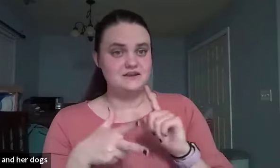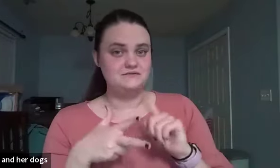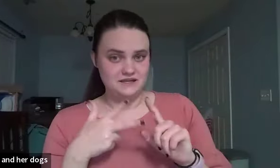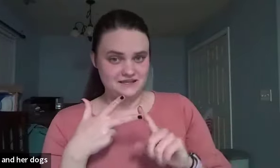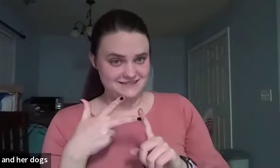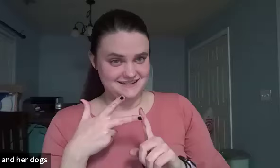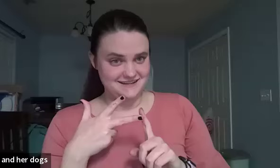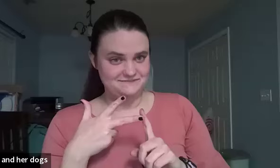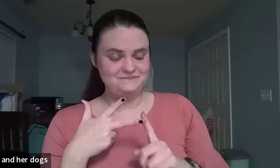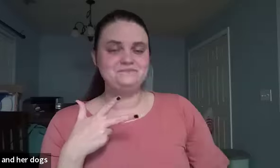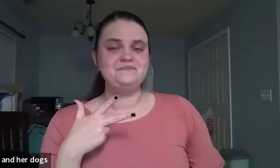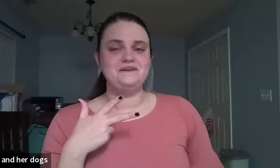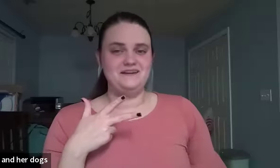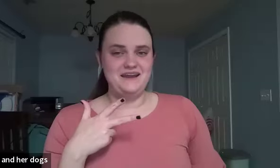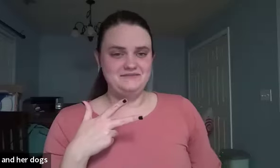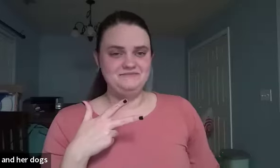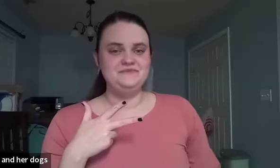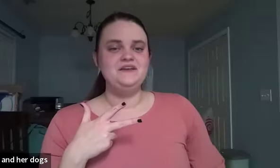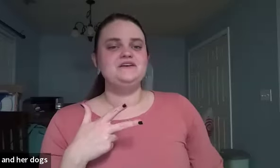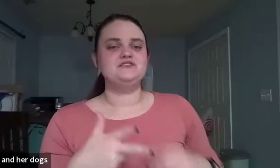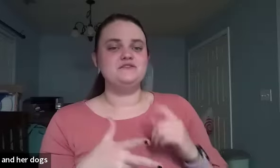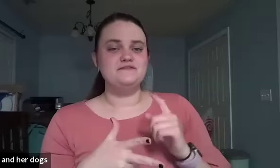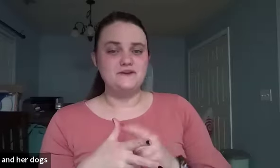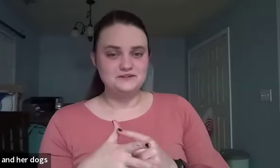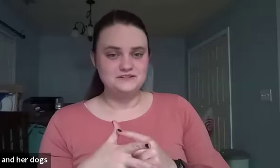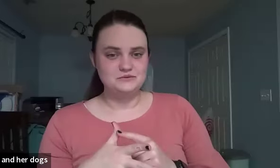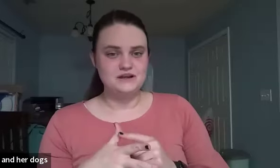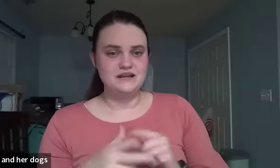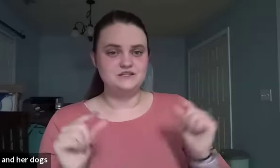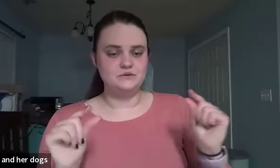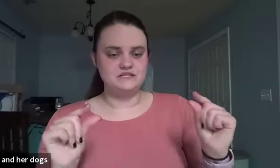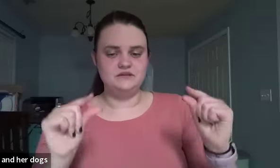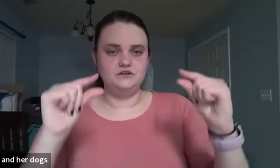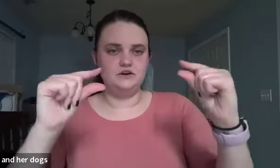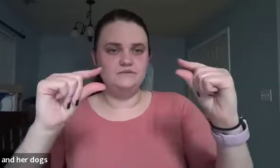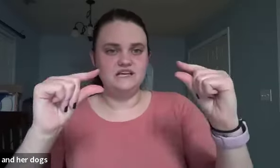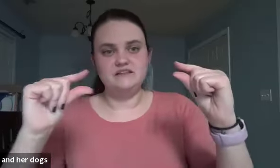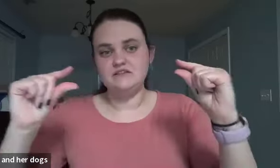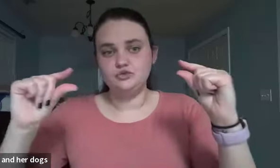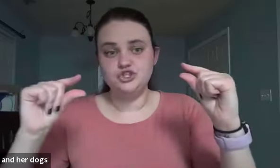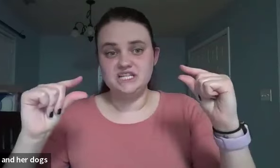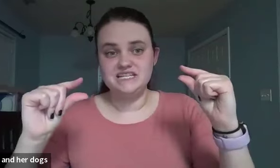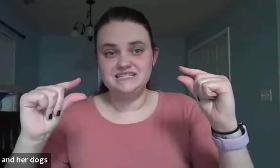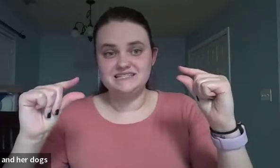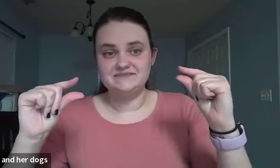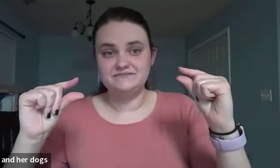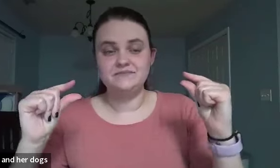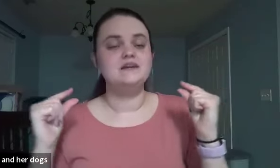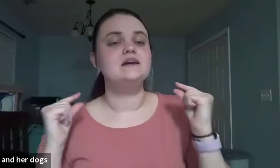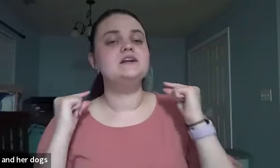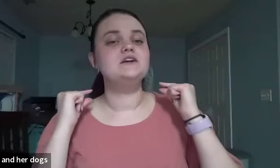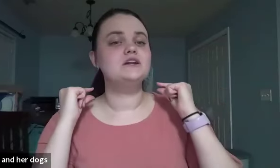sign Frankenstein. Okay, so the first one is going to be, you're gonna almost have like little G's, and you're